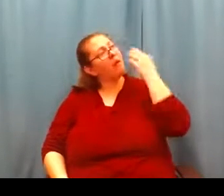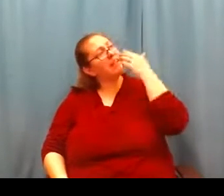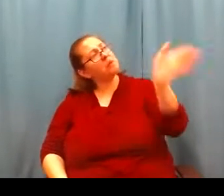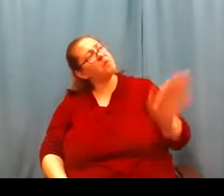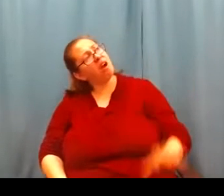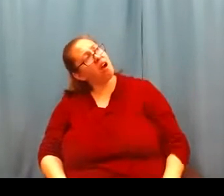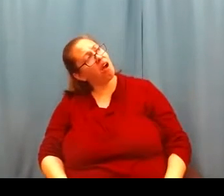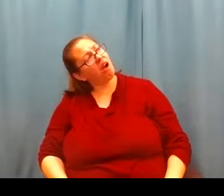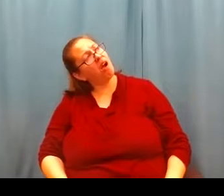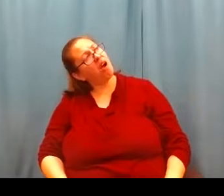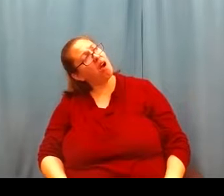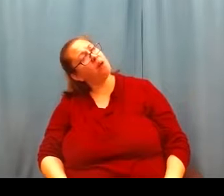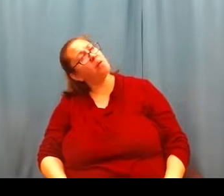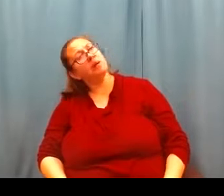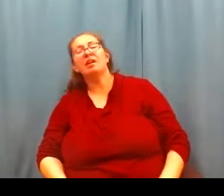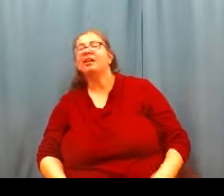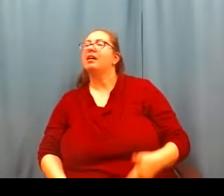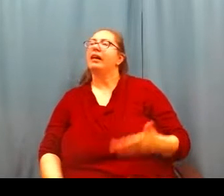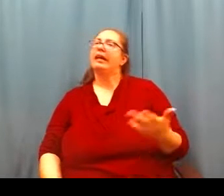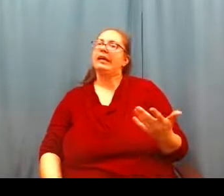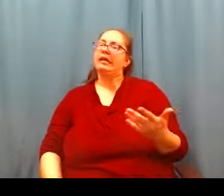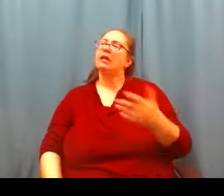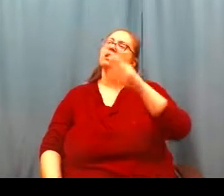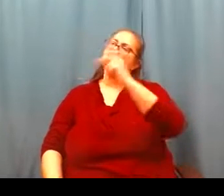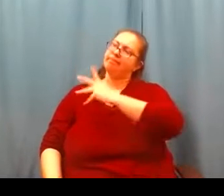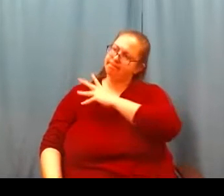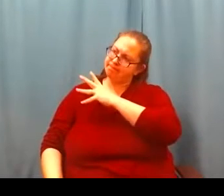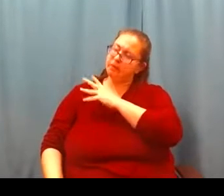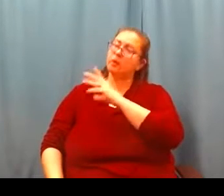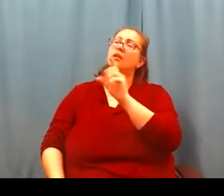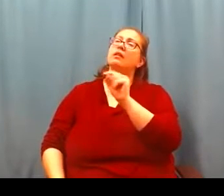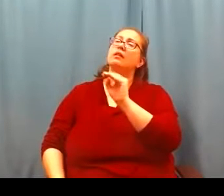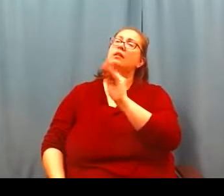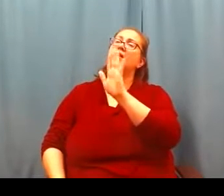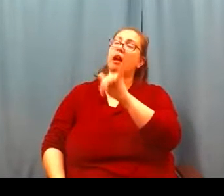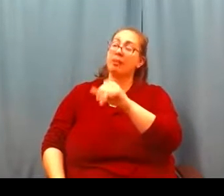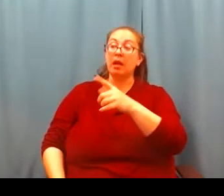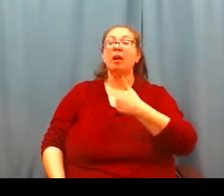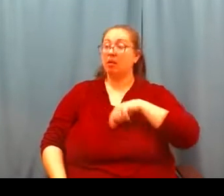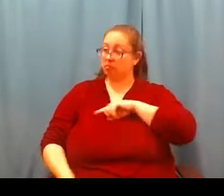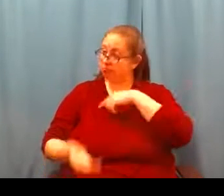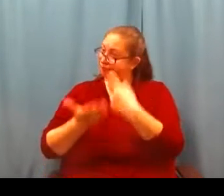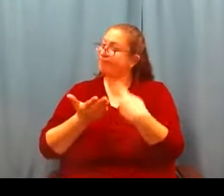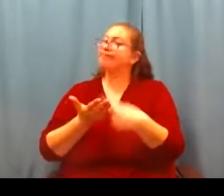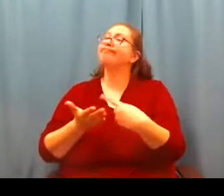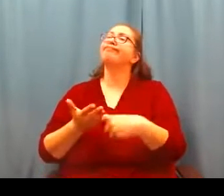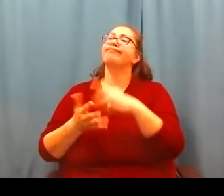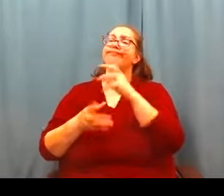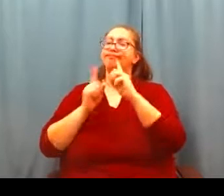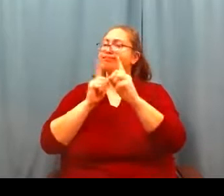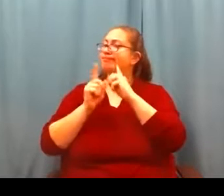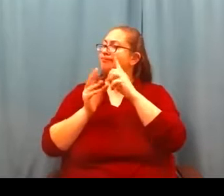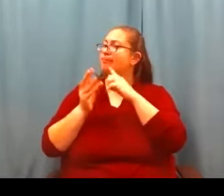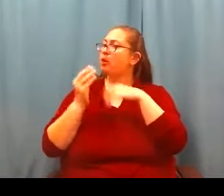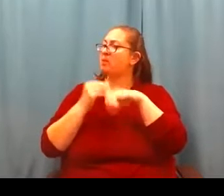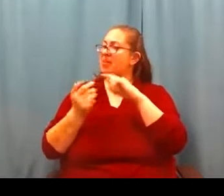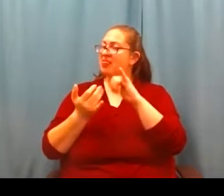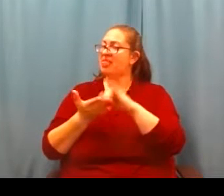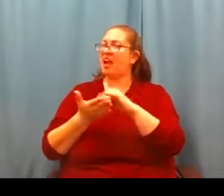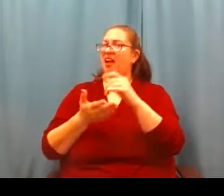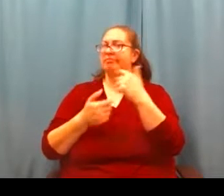Okay. Pardon, of Facebook. Okay. Well, Tommy, yes, that's actually something that we've been talking about for the last week or